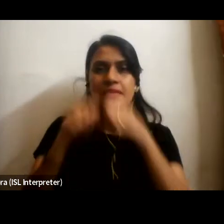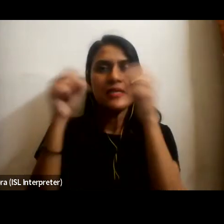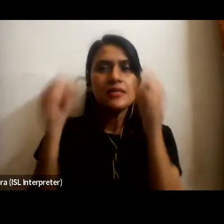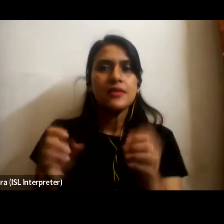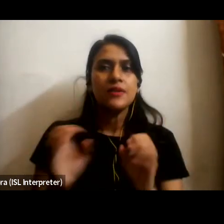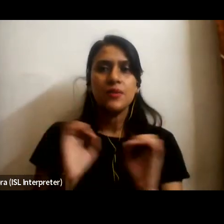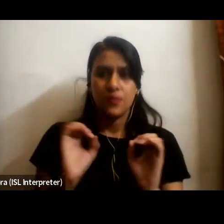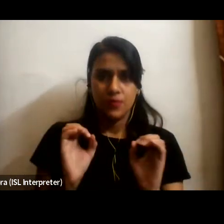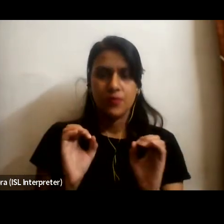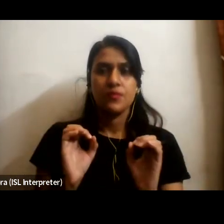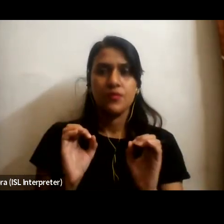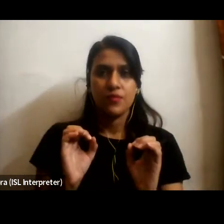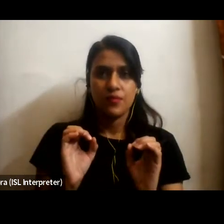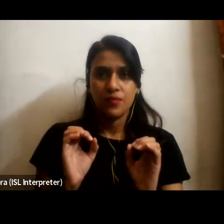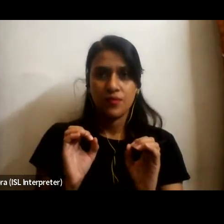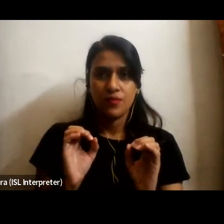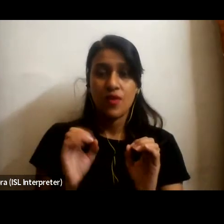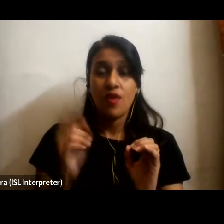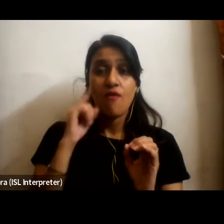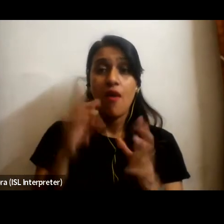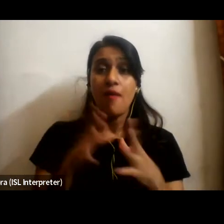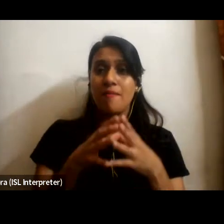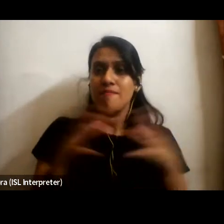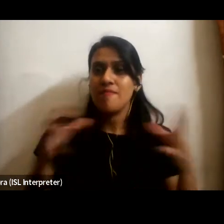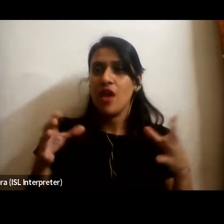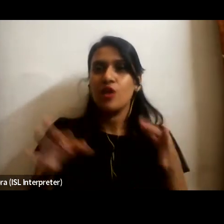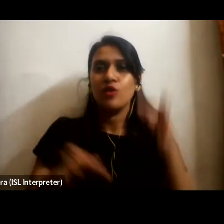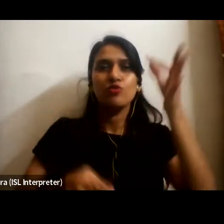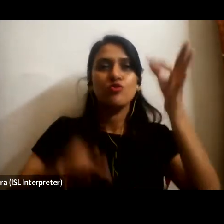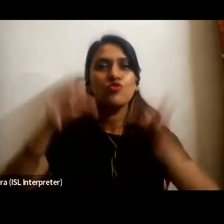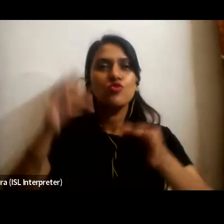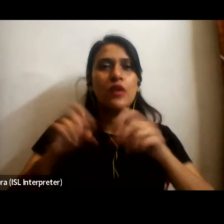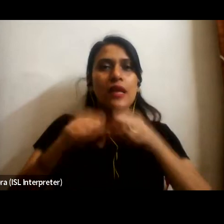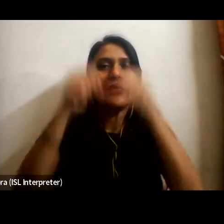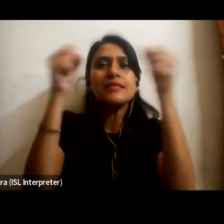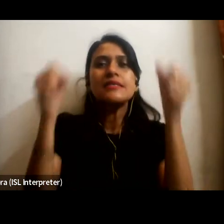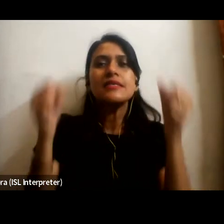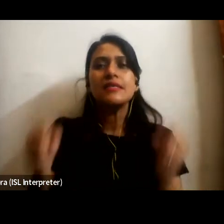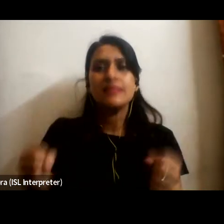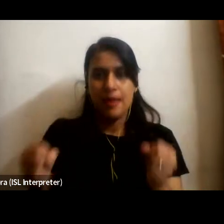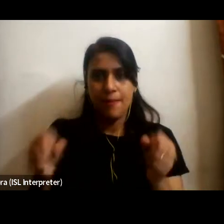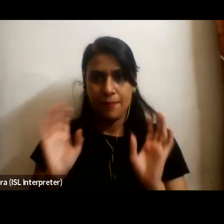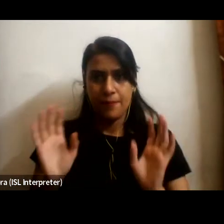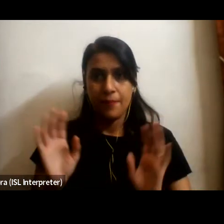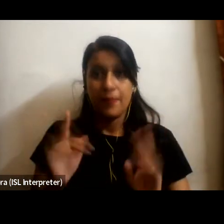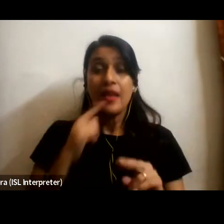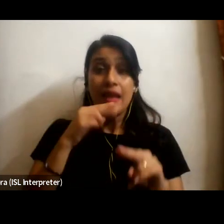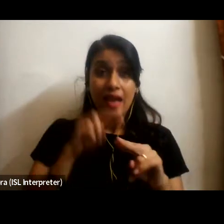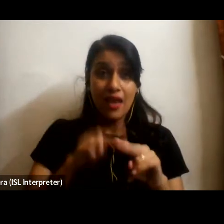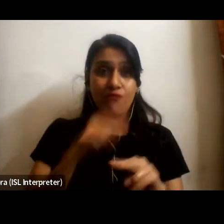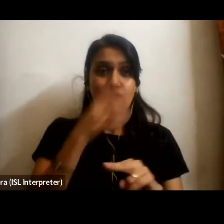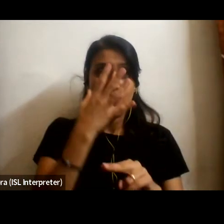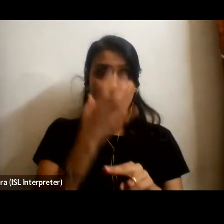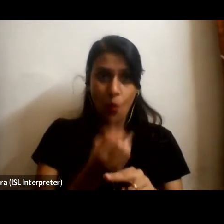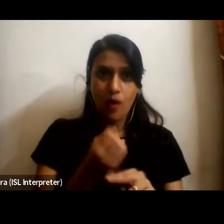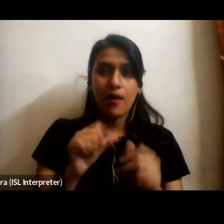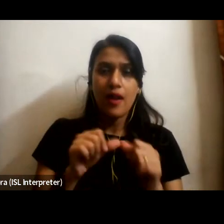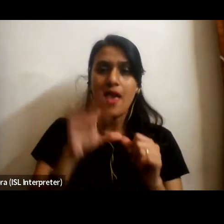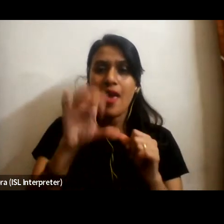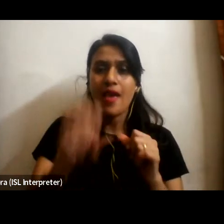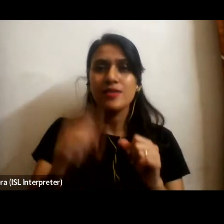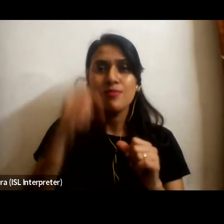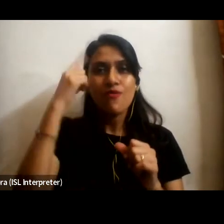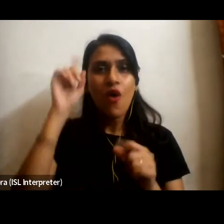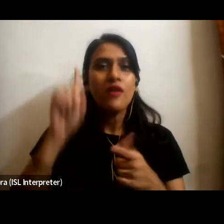just one part of a larger judicial system. So that's the point that we're making. That if you're Right. interested in access to justice, then how Hmm. can